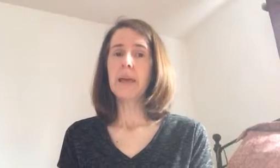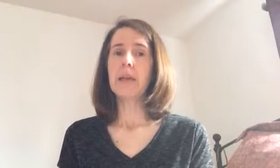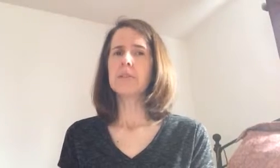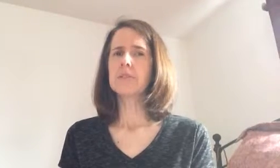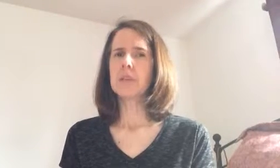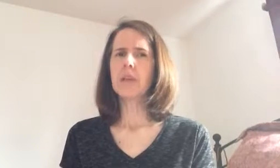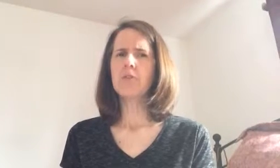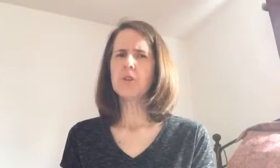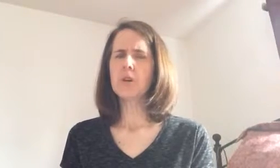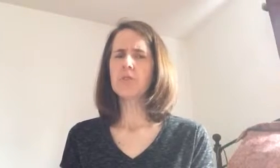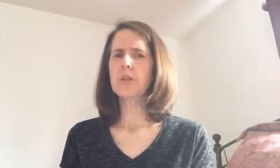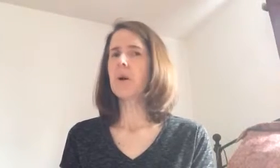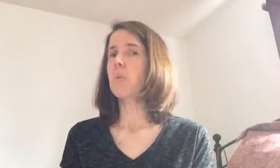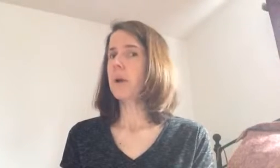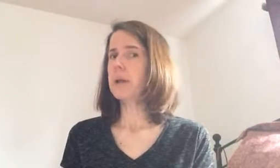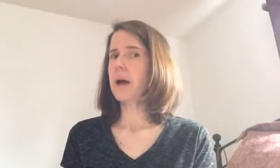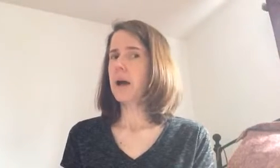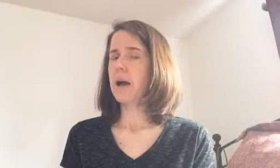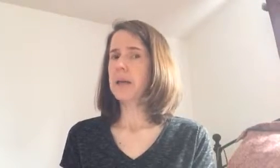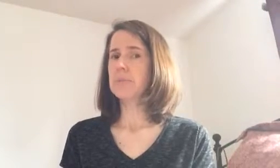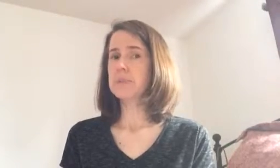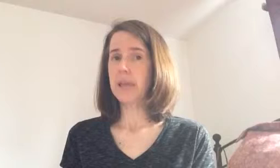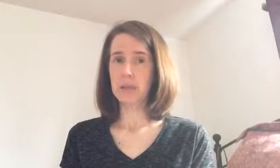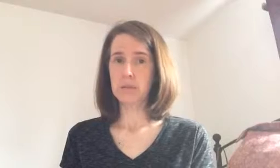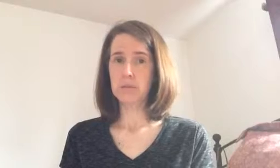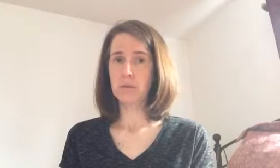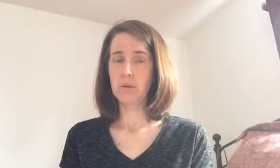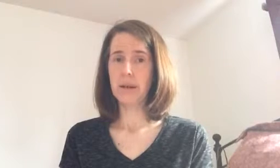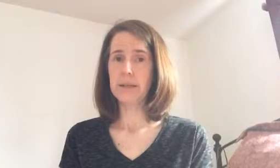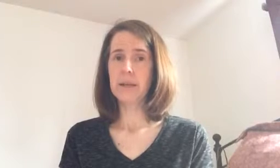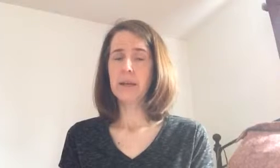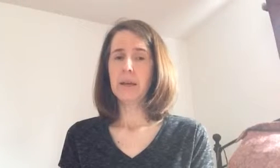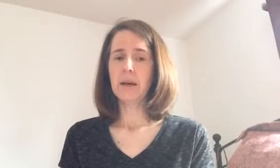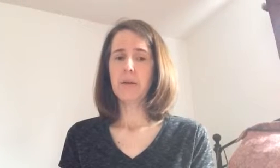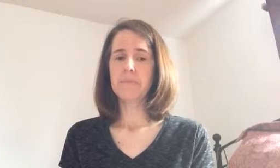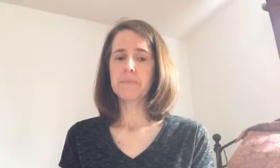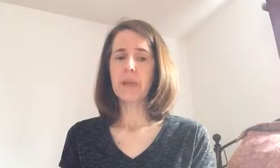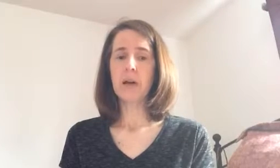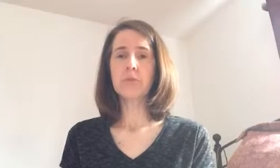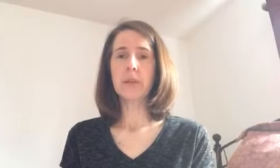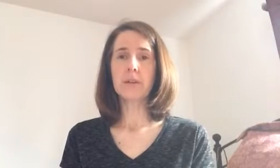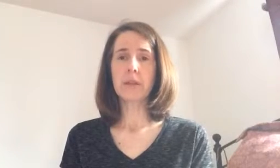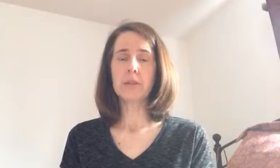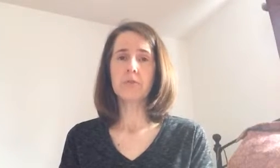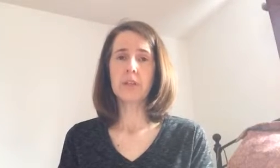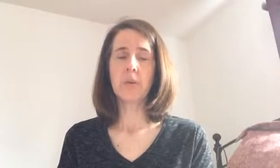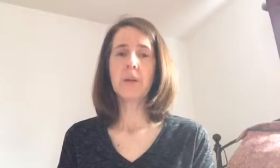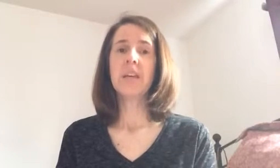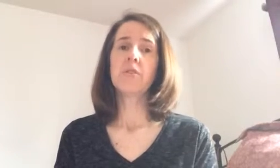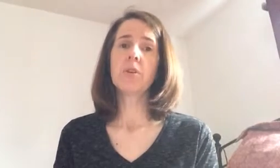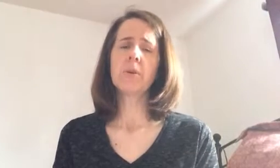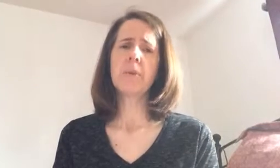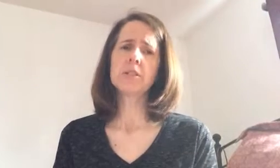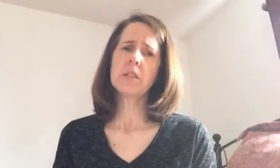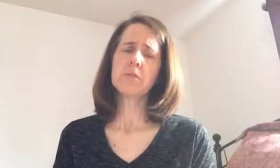and see if you can figure out what I am saying. All right? I'll do that on the next video. If you don't want to watch it, it's